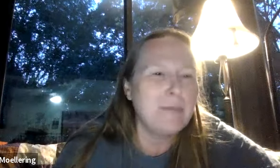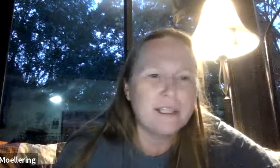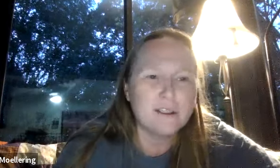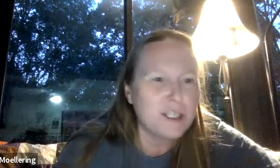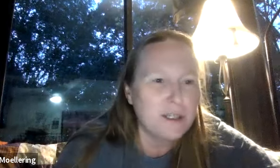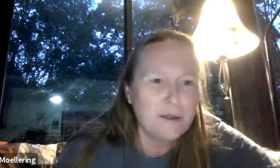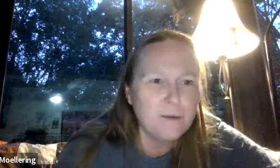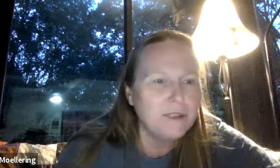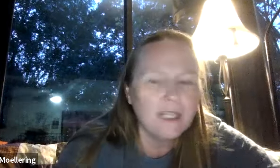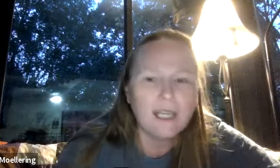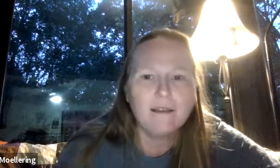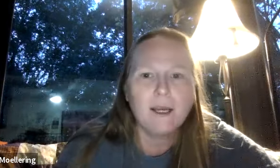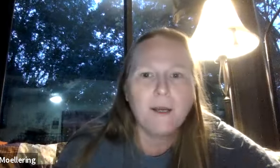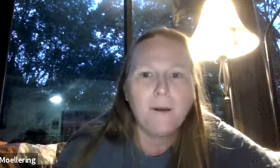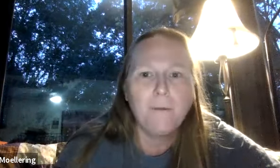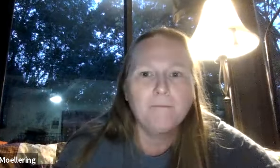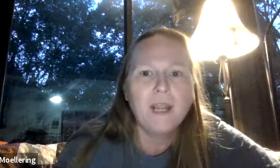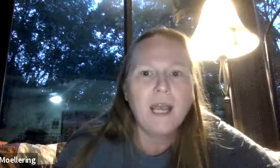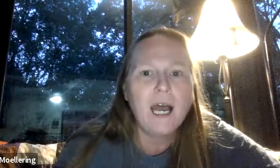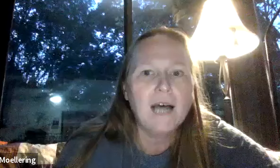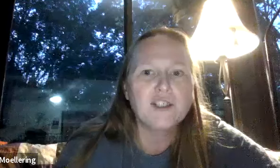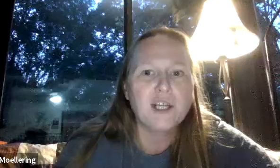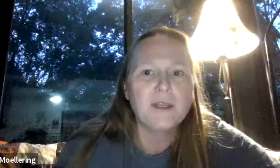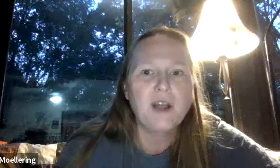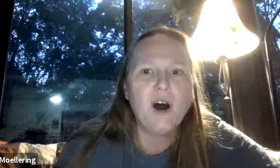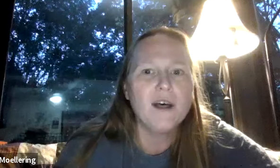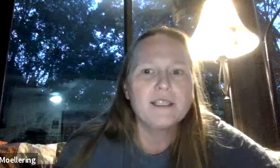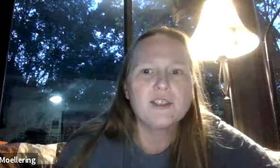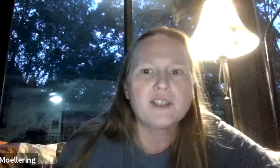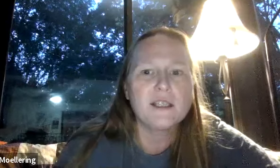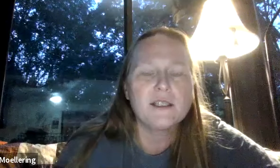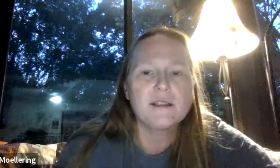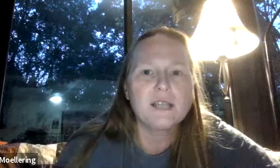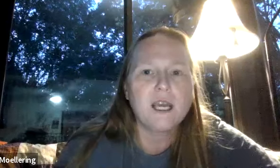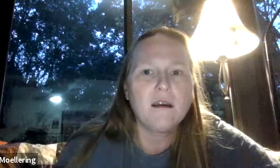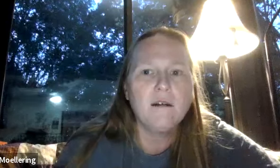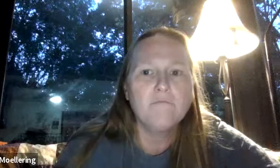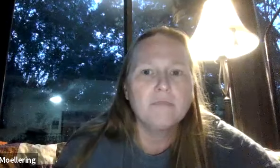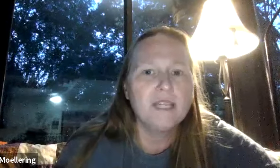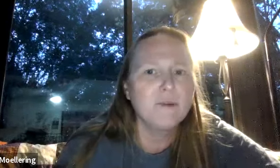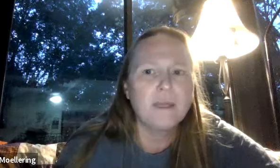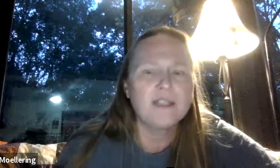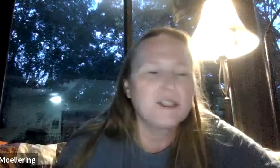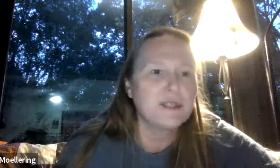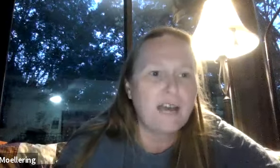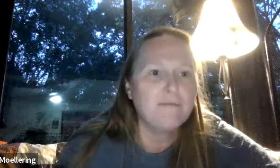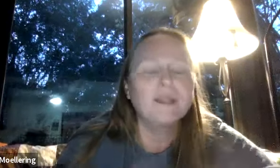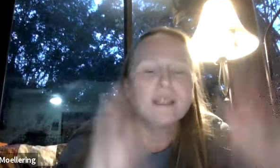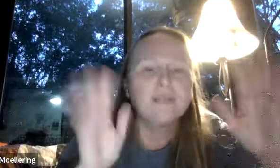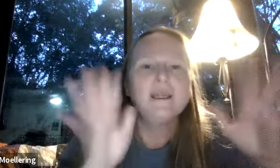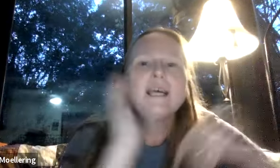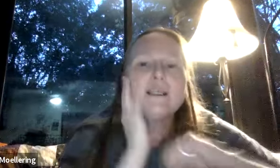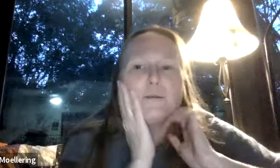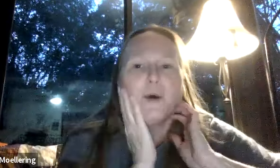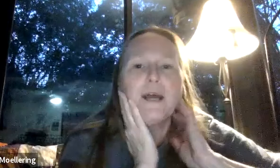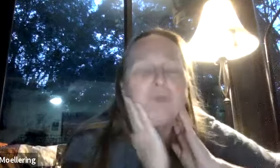minute or two that I'll share with y'all, and it's just informational stuff. But the one where